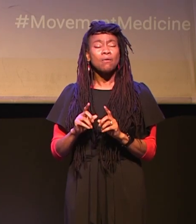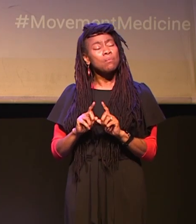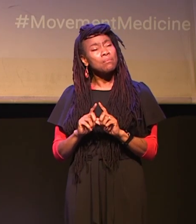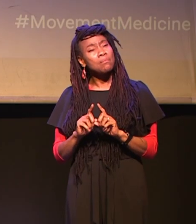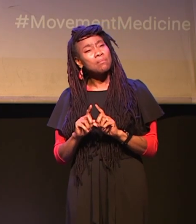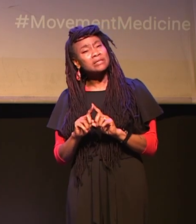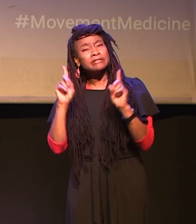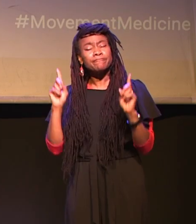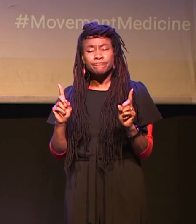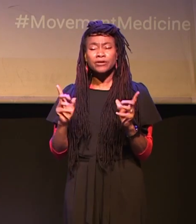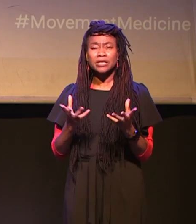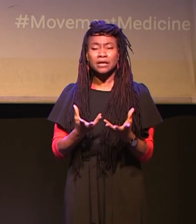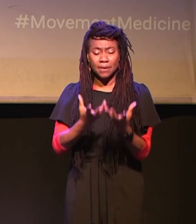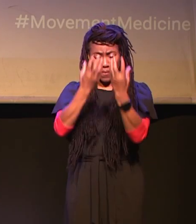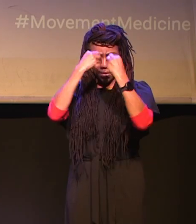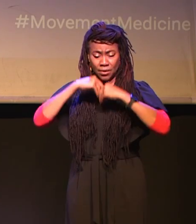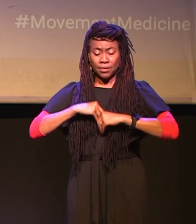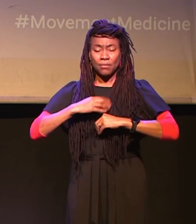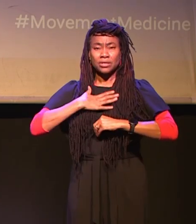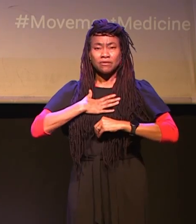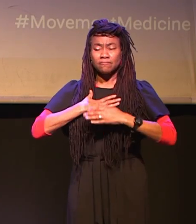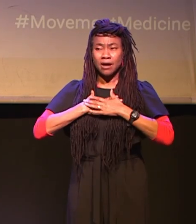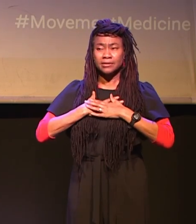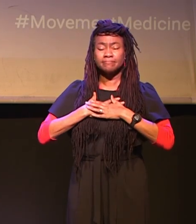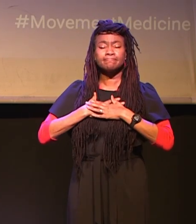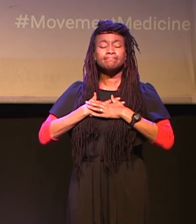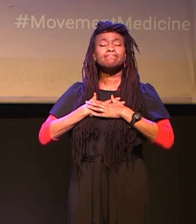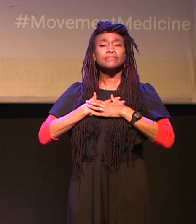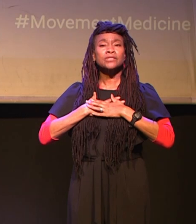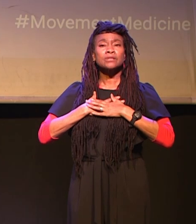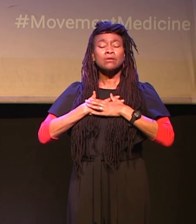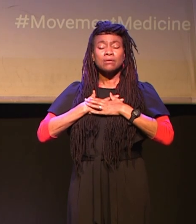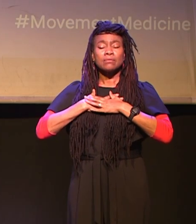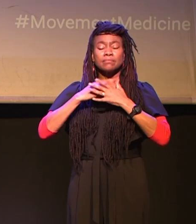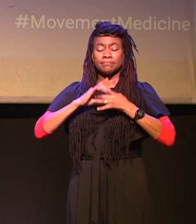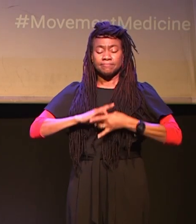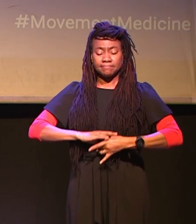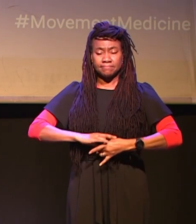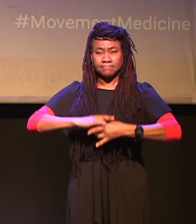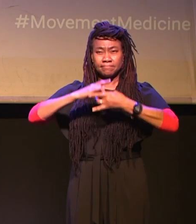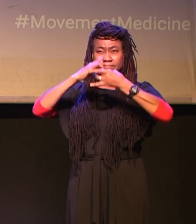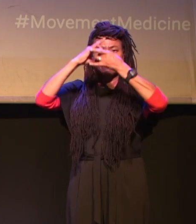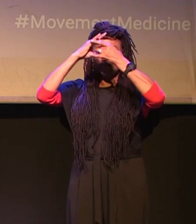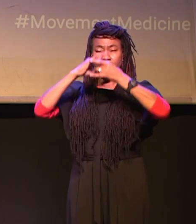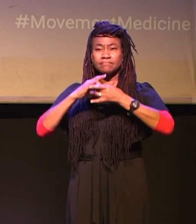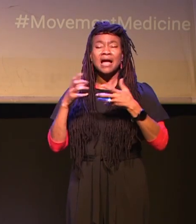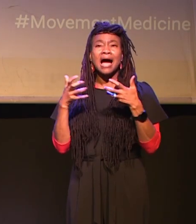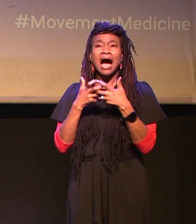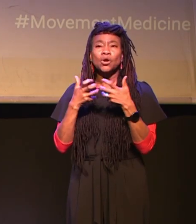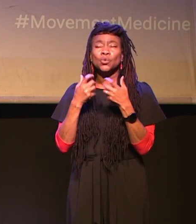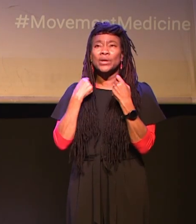as an important part of that, like how we invite ourselves back into our bodies and how we draw for